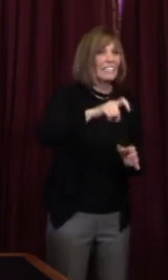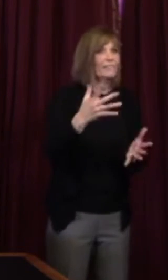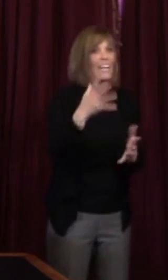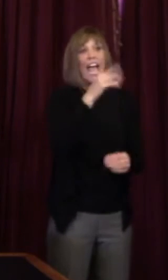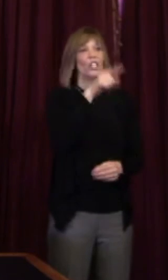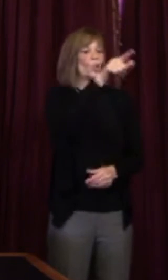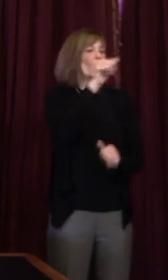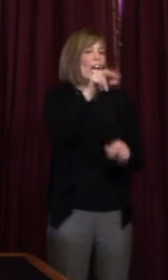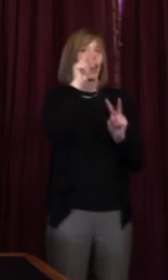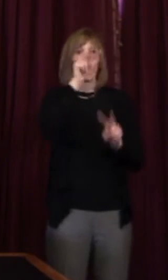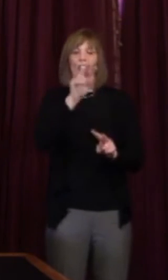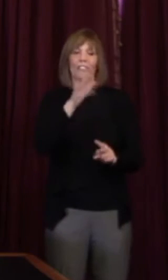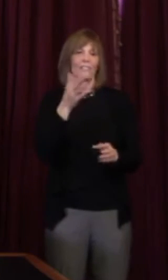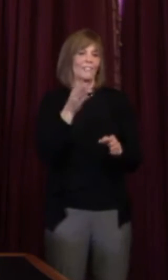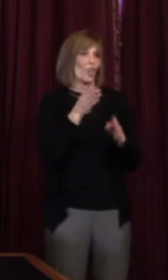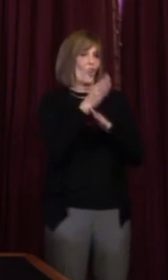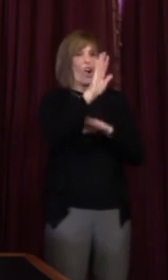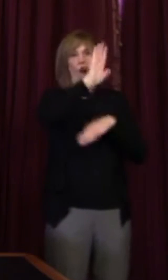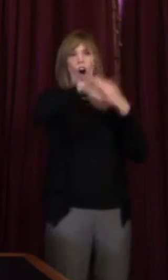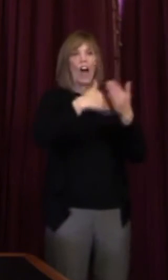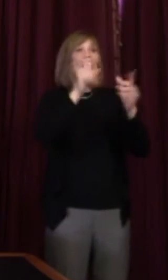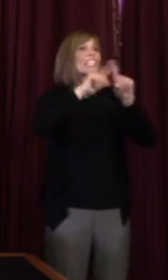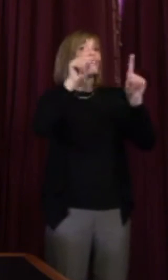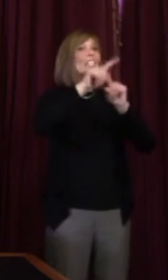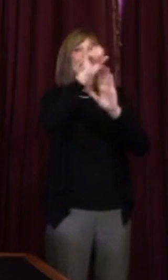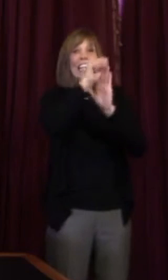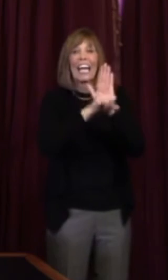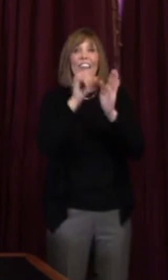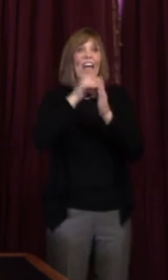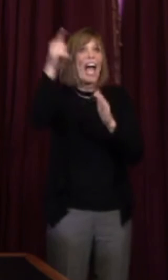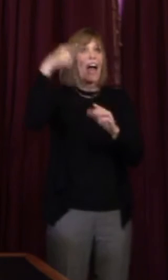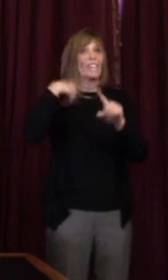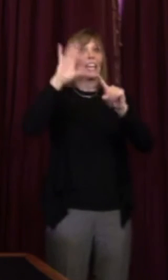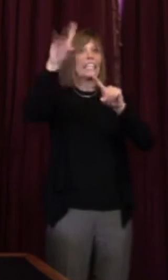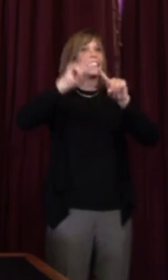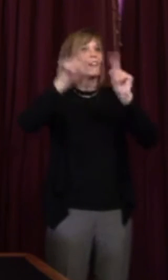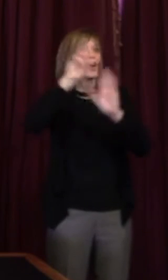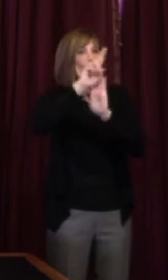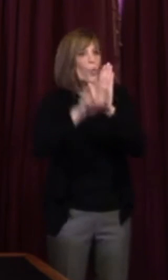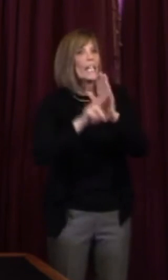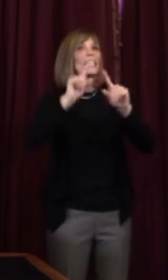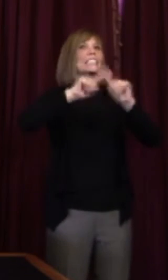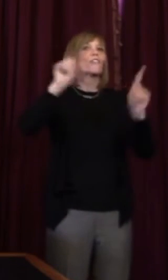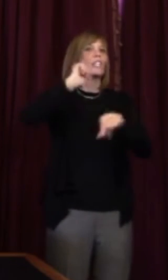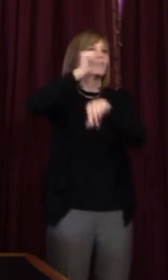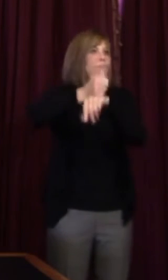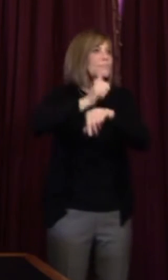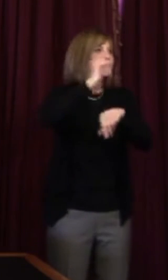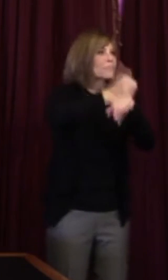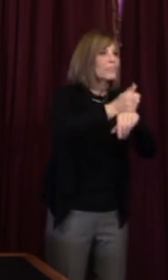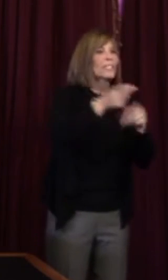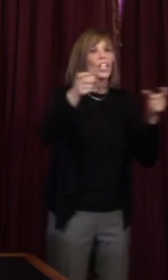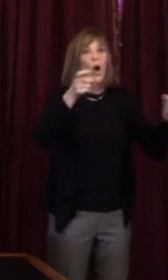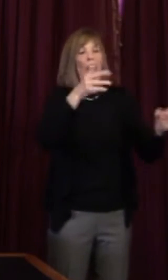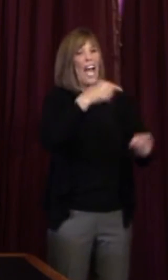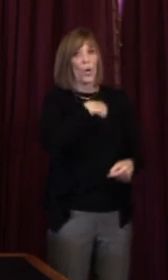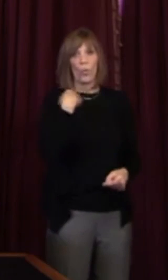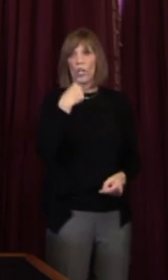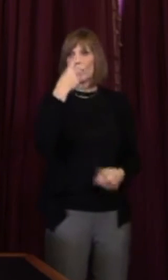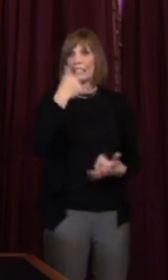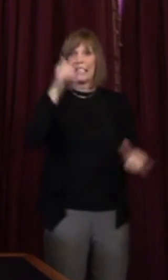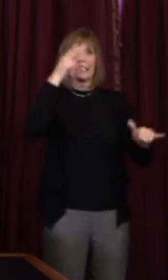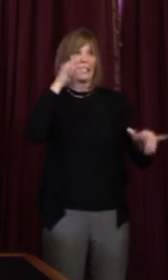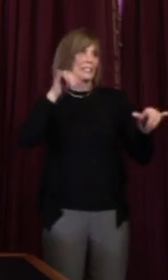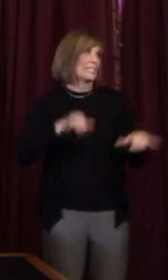you can look across the board. There are different states that have implemented different things, different measures, and we're all seeing pretty much the